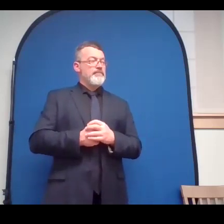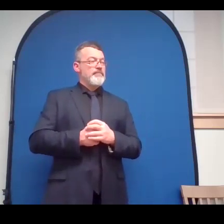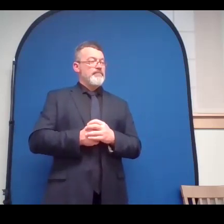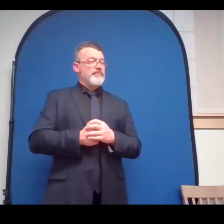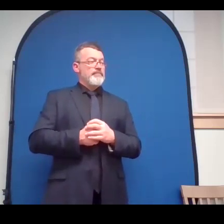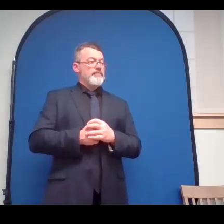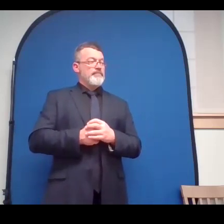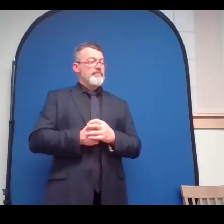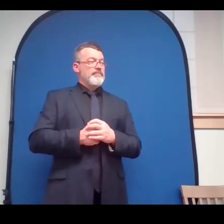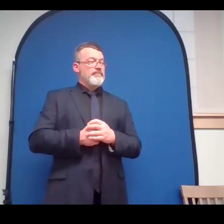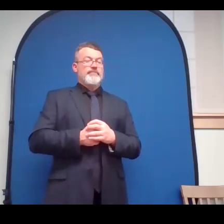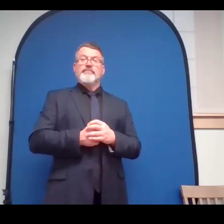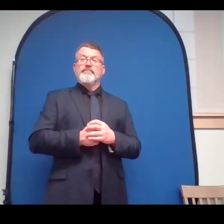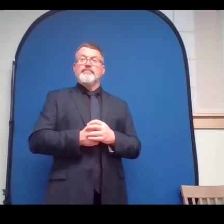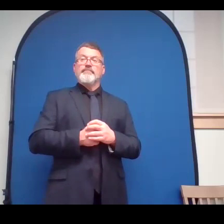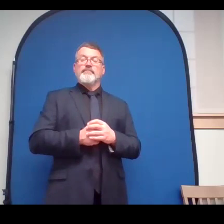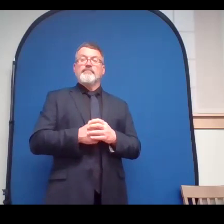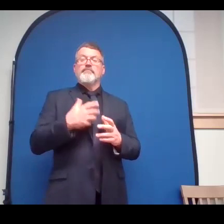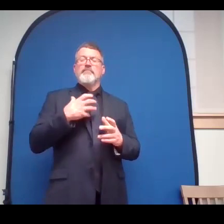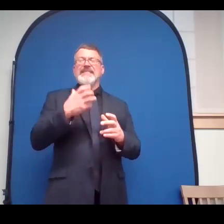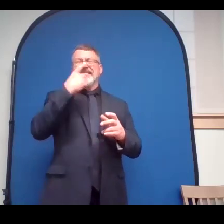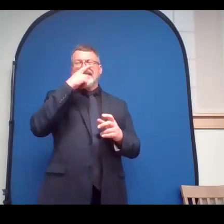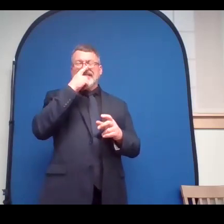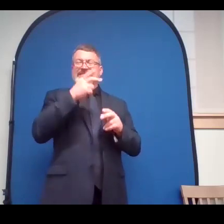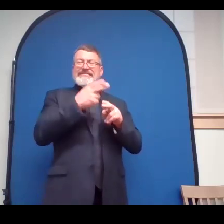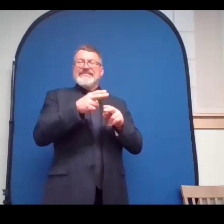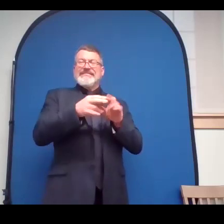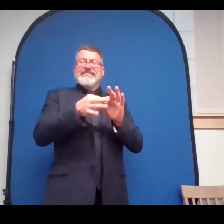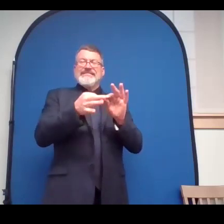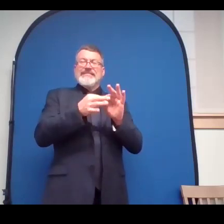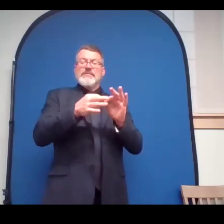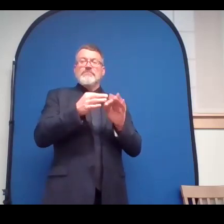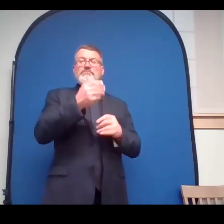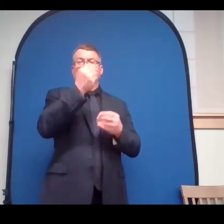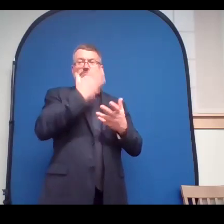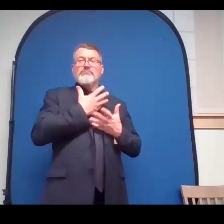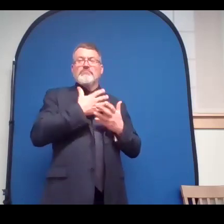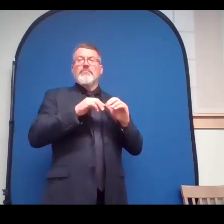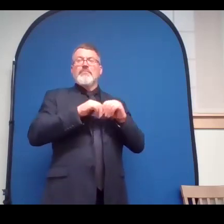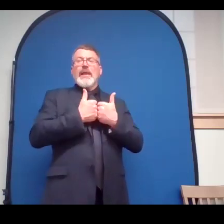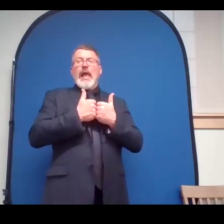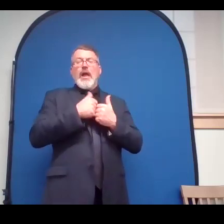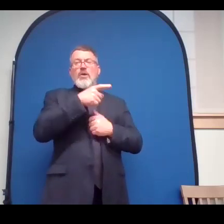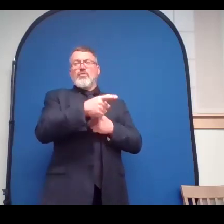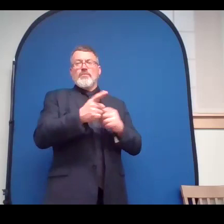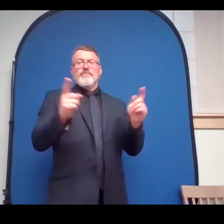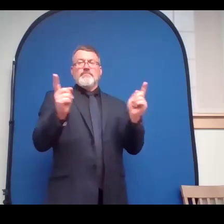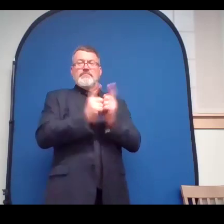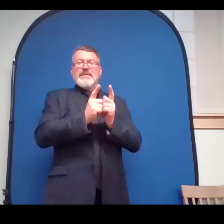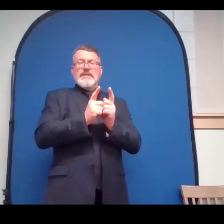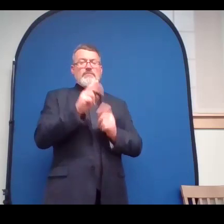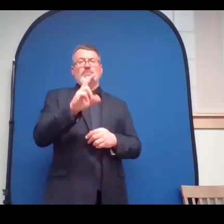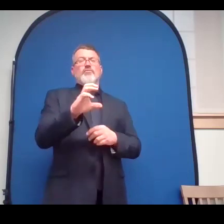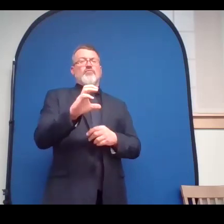Just briefly tell us how you first came to know Robert Card. I first came to know